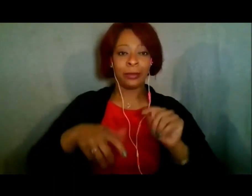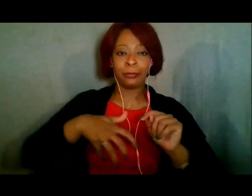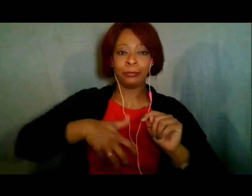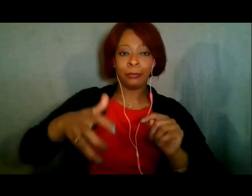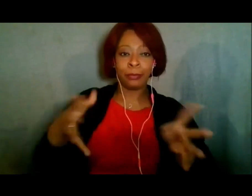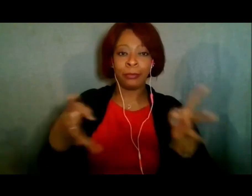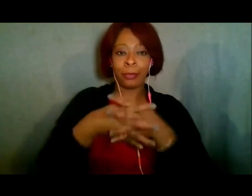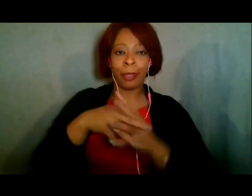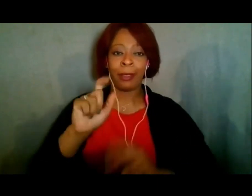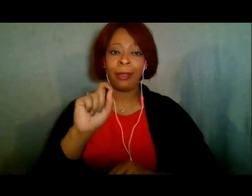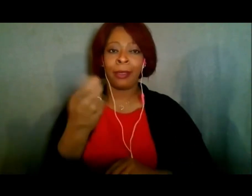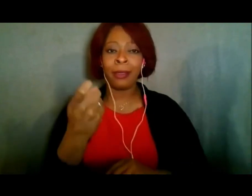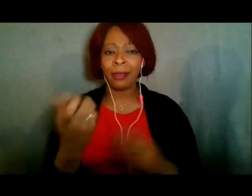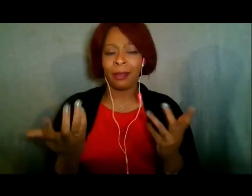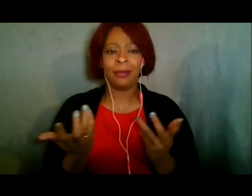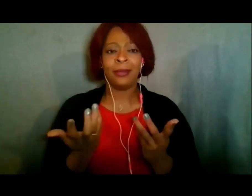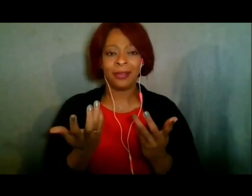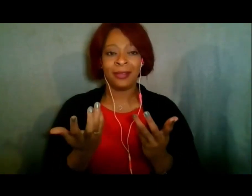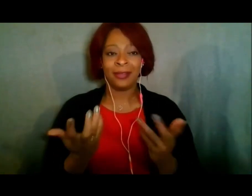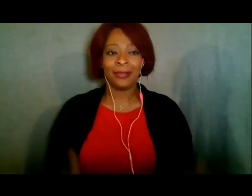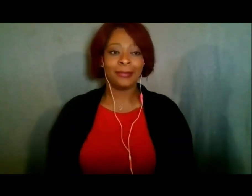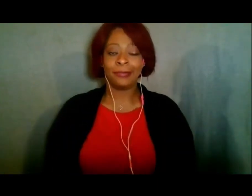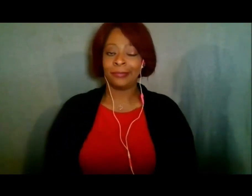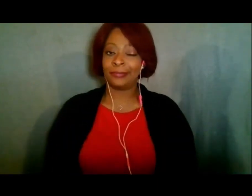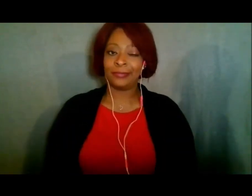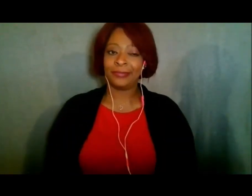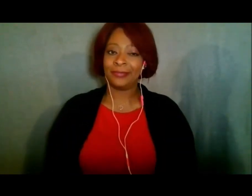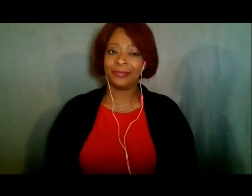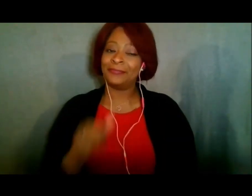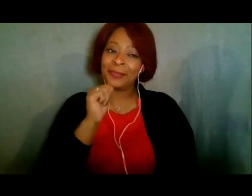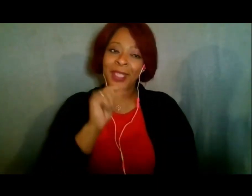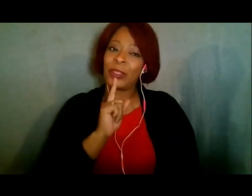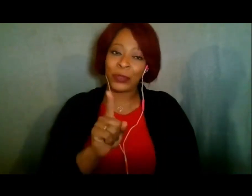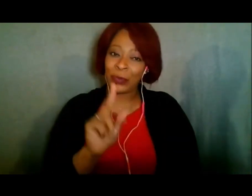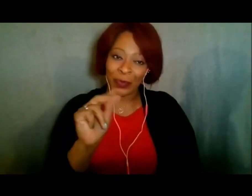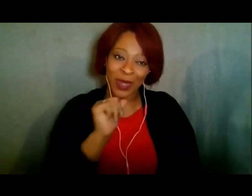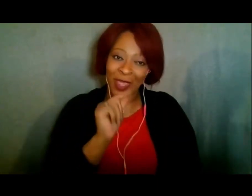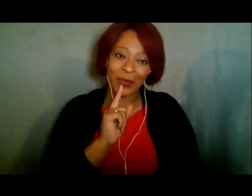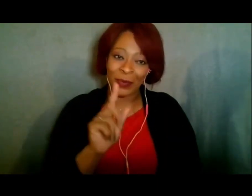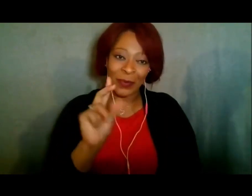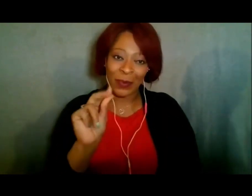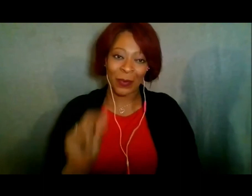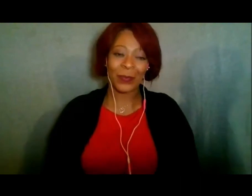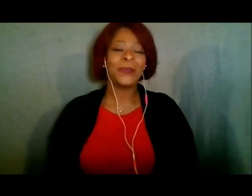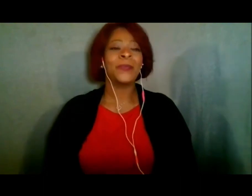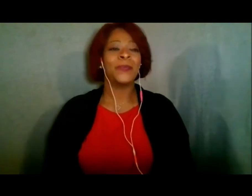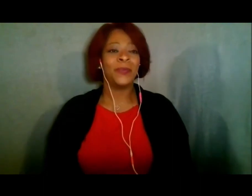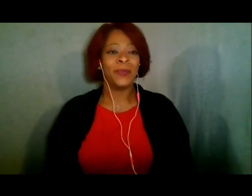Not true.